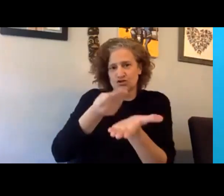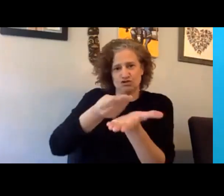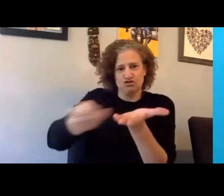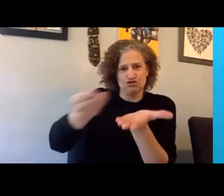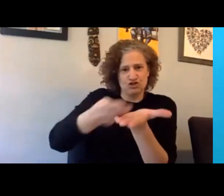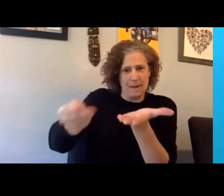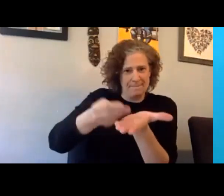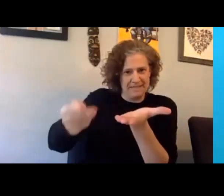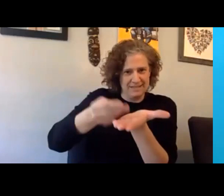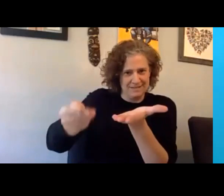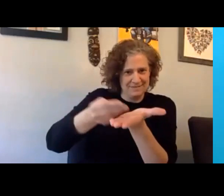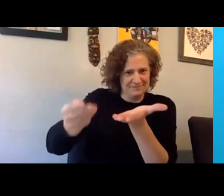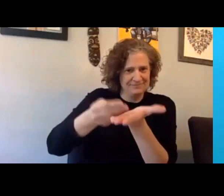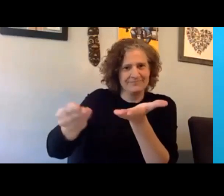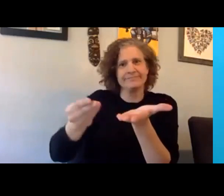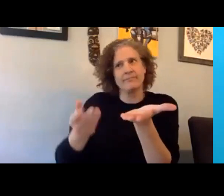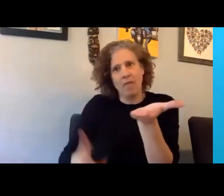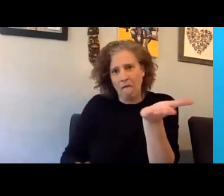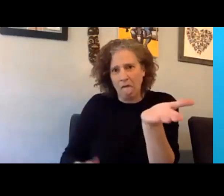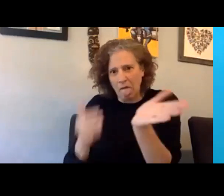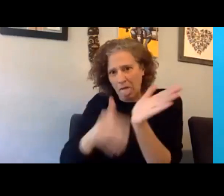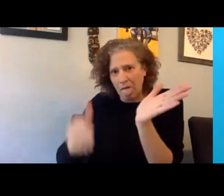shopping. Food shopping.